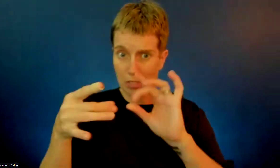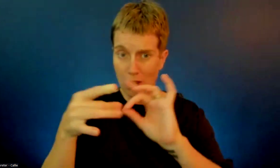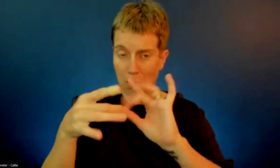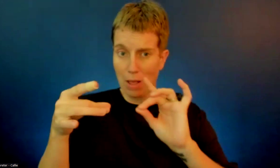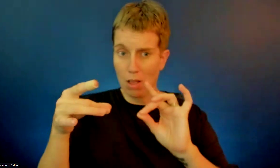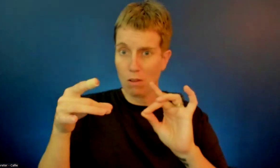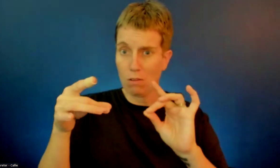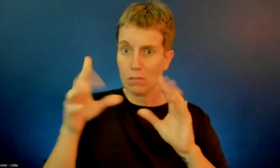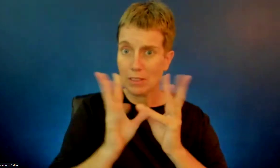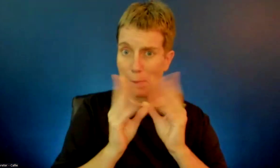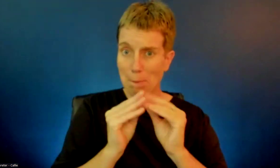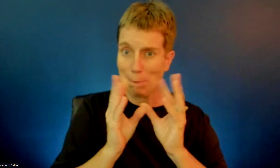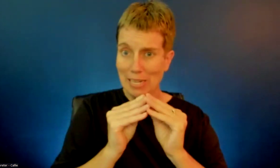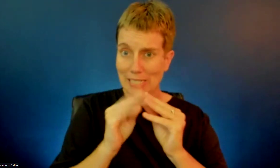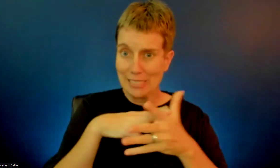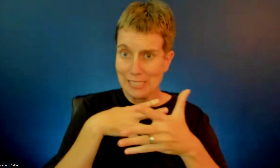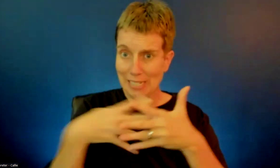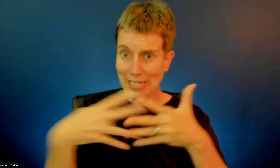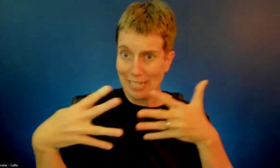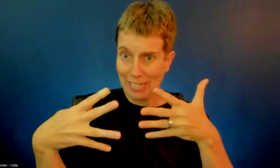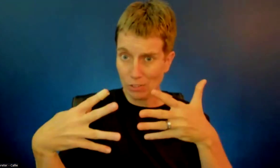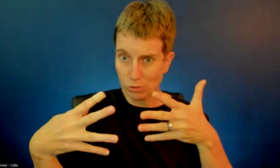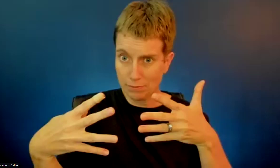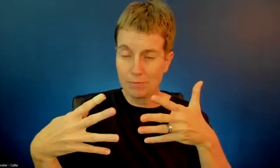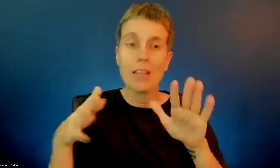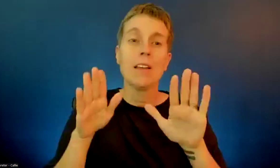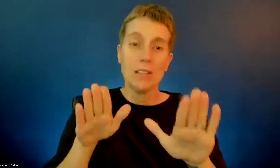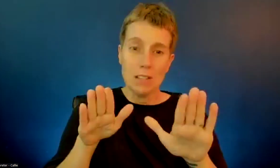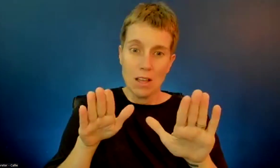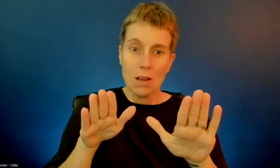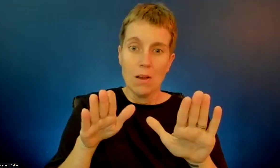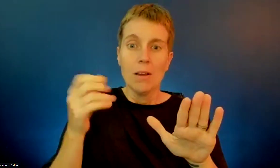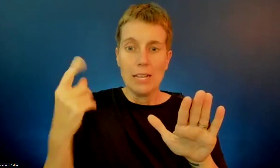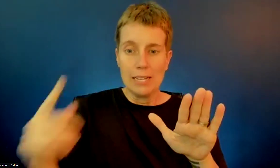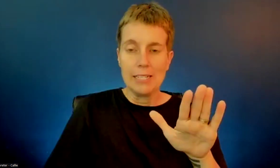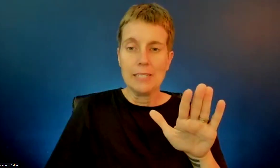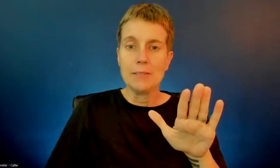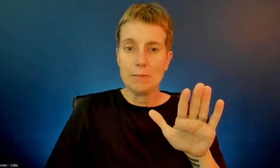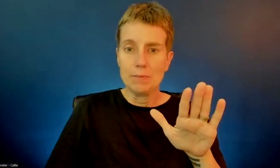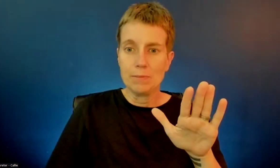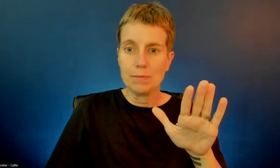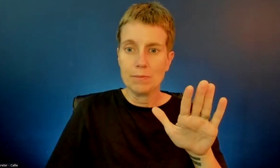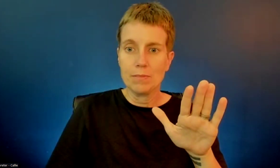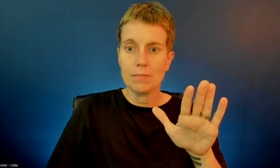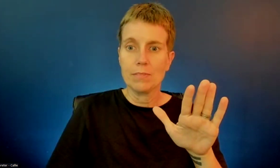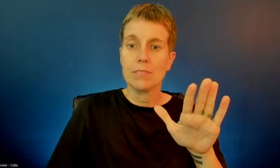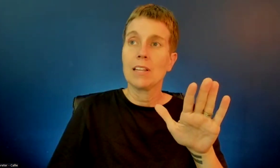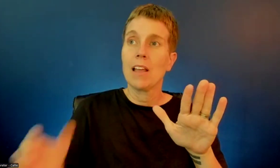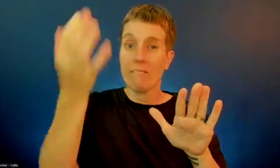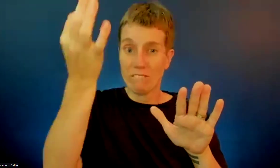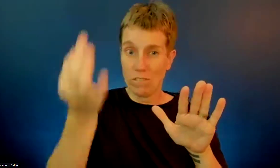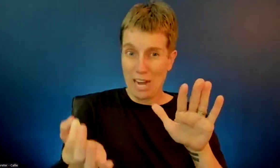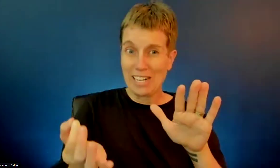If we continue to meet on the last Friday of the month, because November and December, we can't have any meetings.